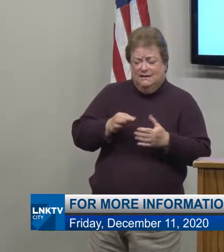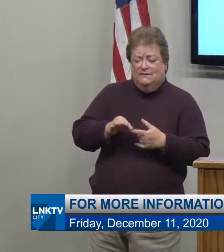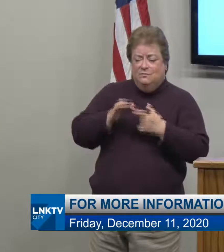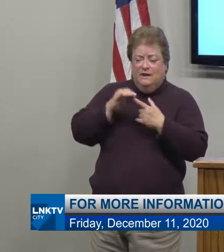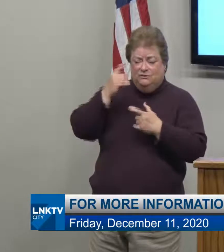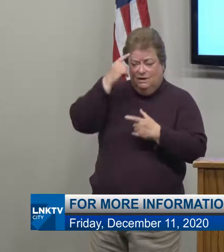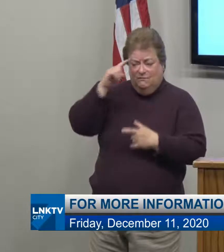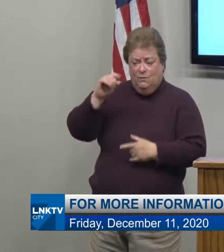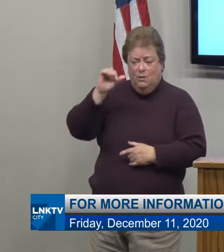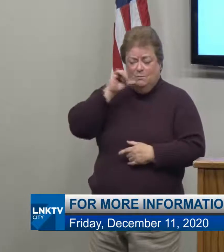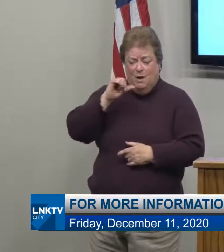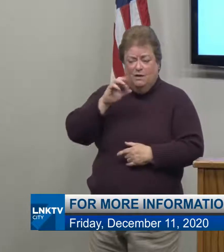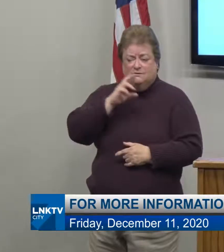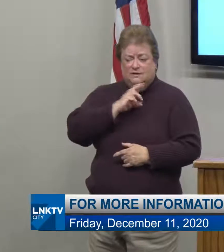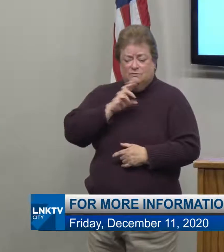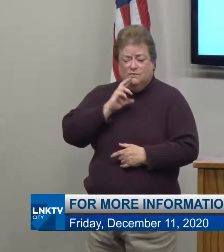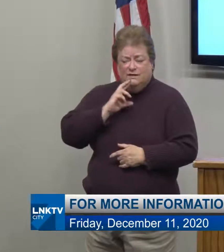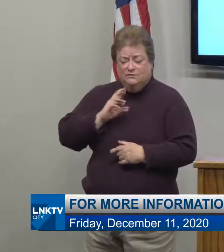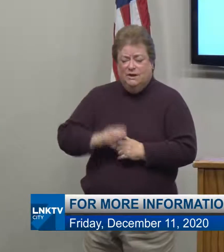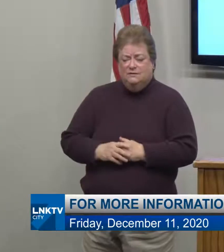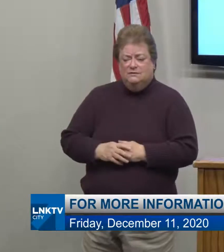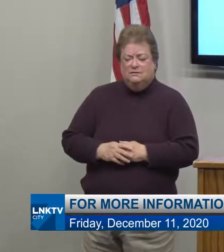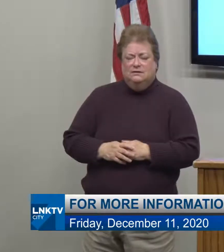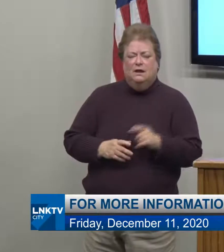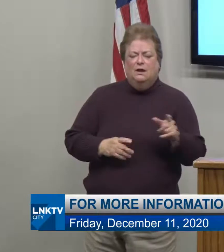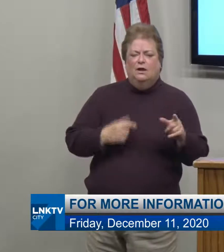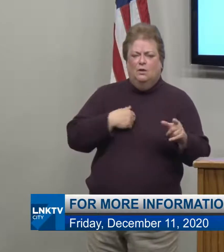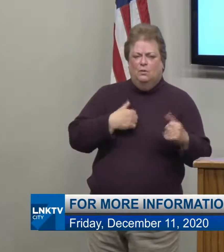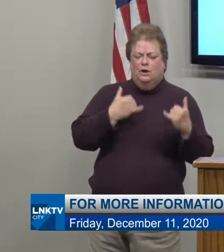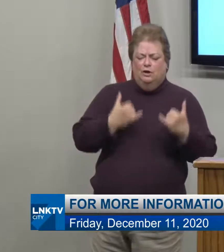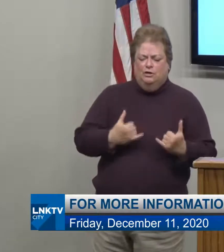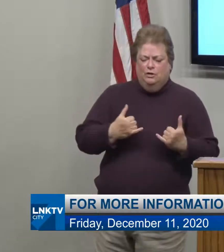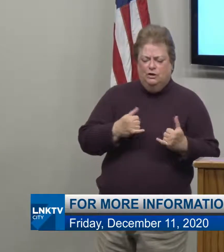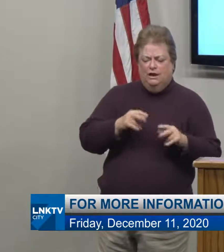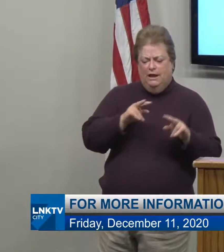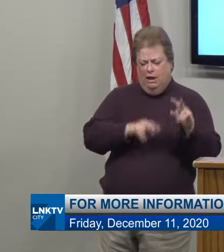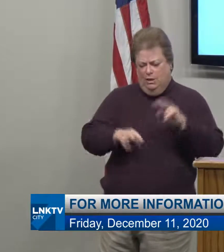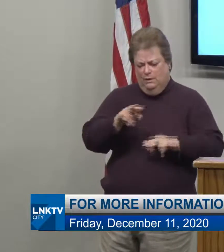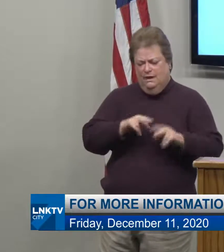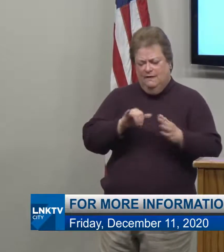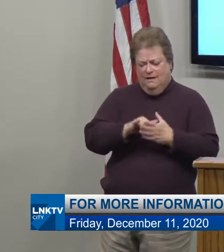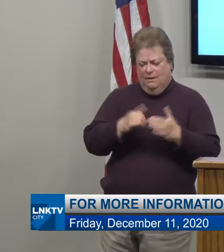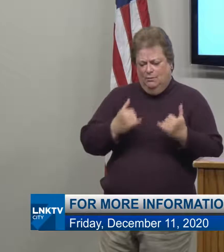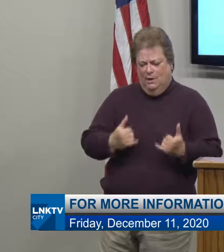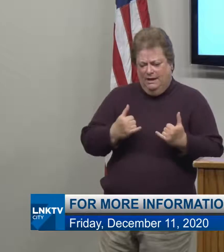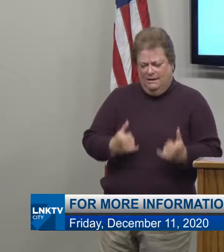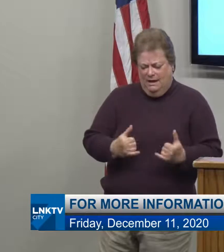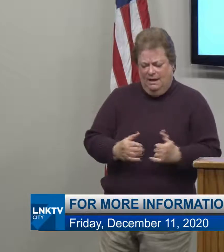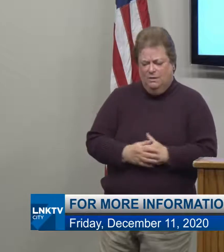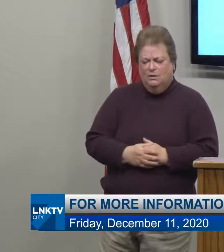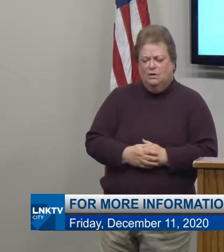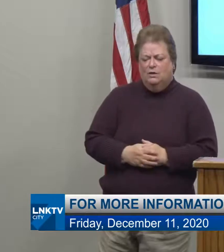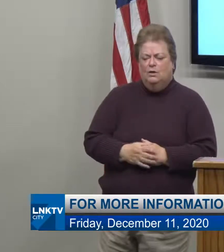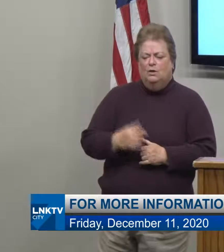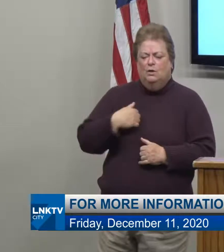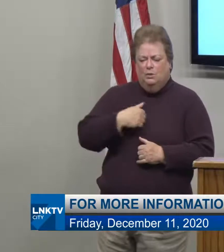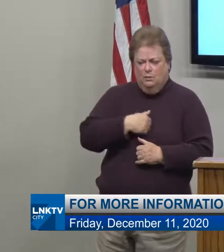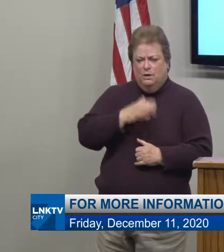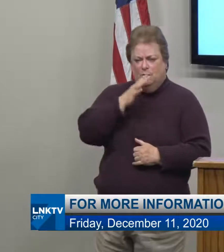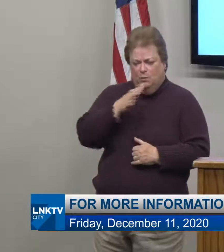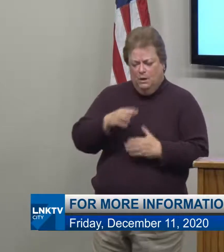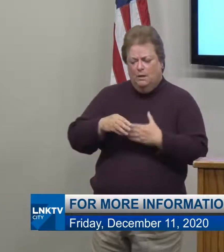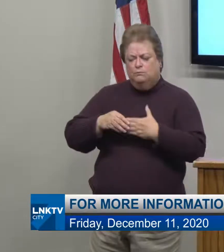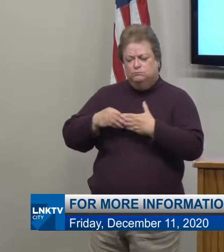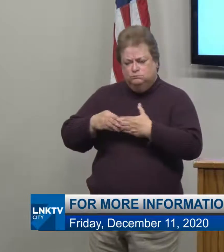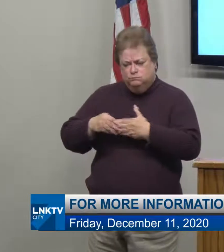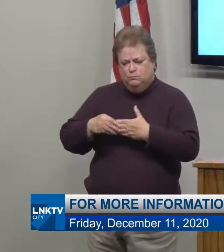restaurants? Right now, we're currently reviewing that, Riley, and we will relax restrictions